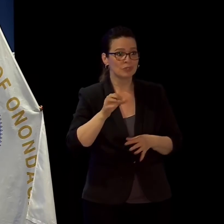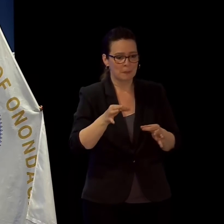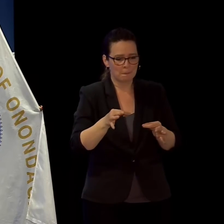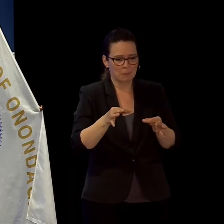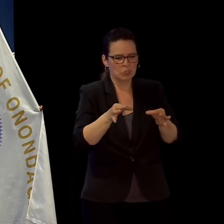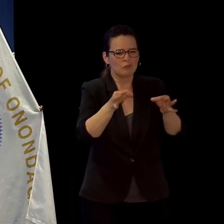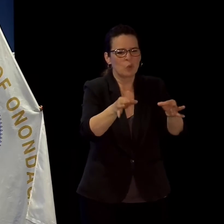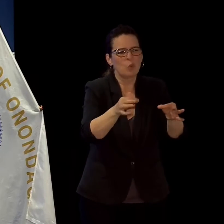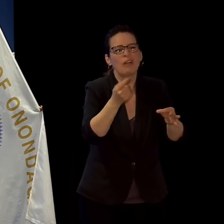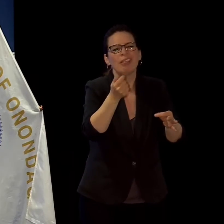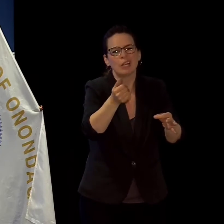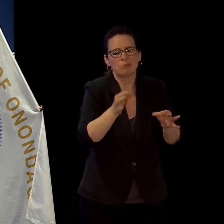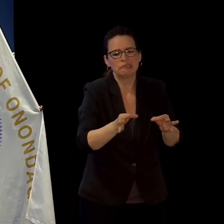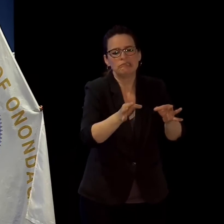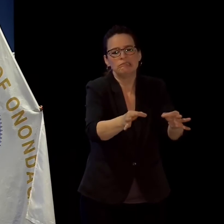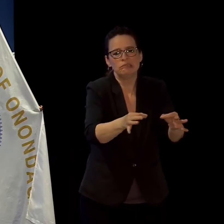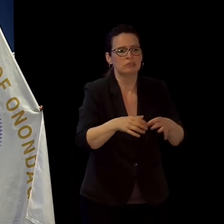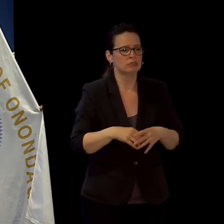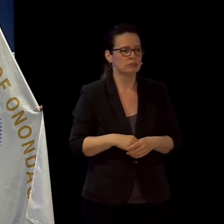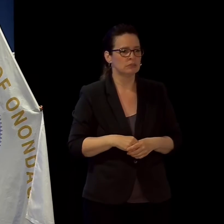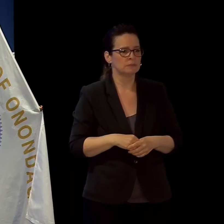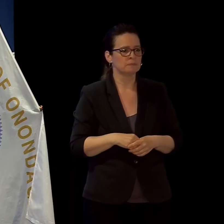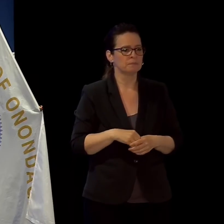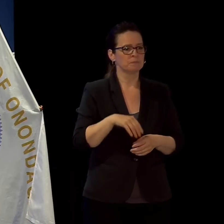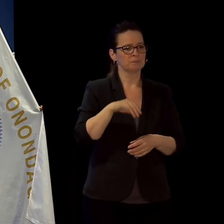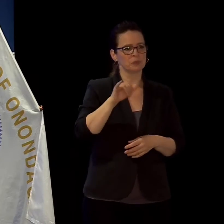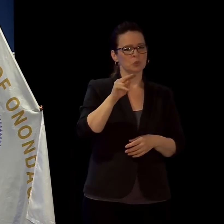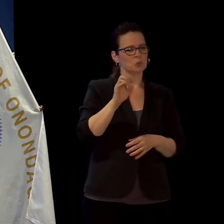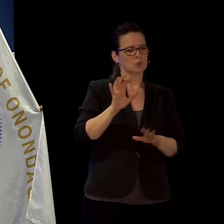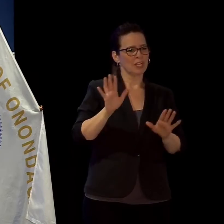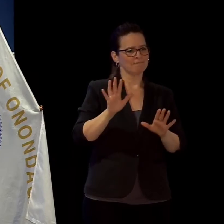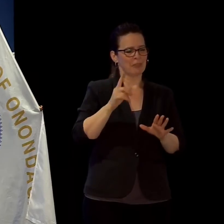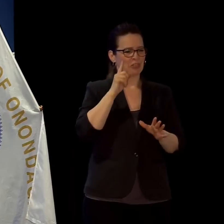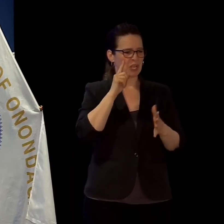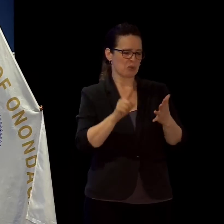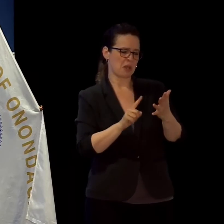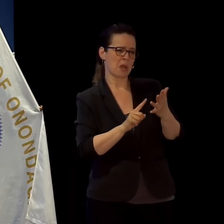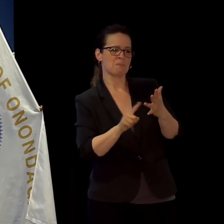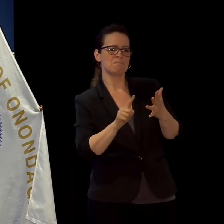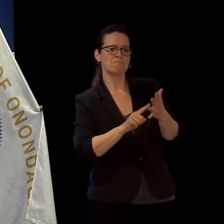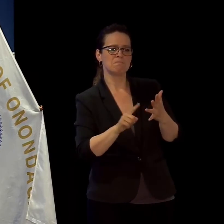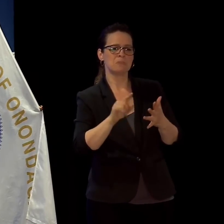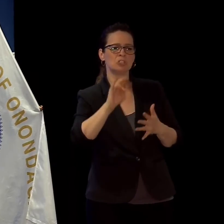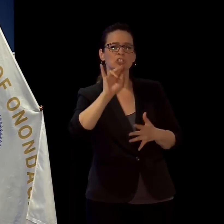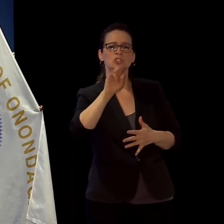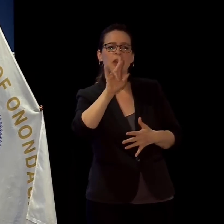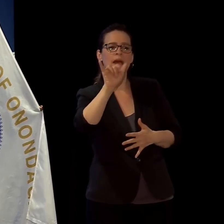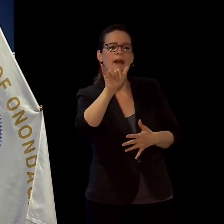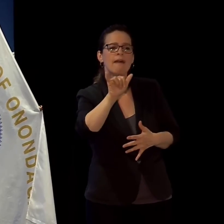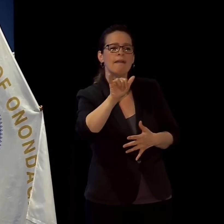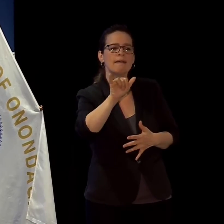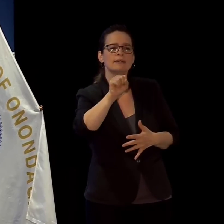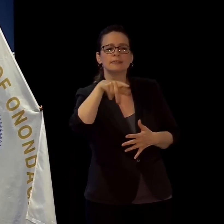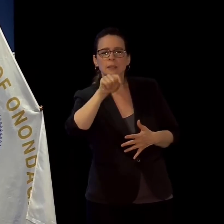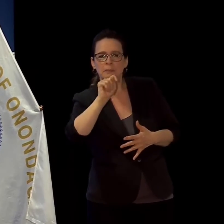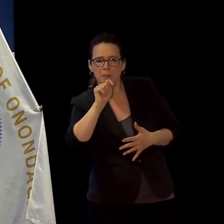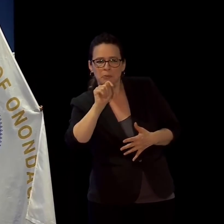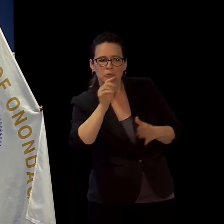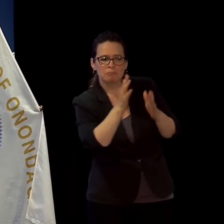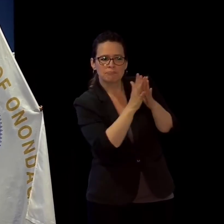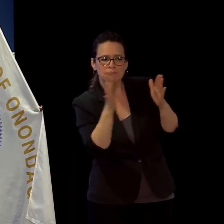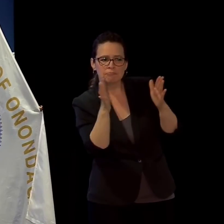We're probably going to see shows late July, August, September, October. And so that will be good. People